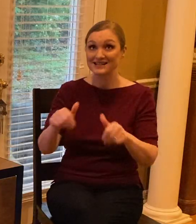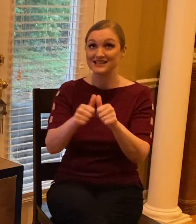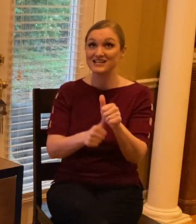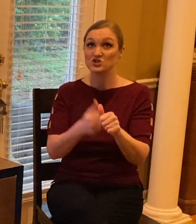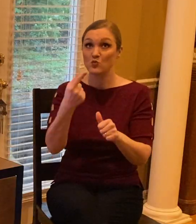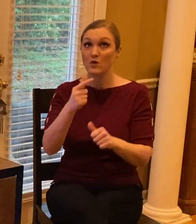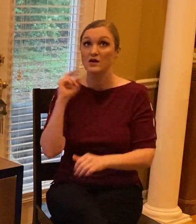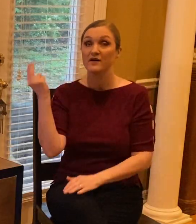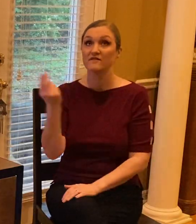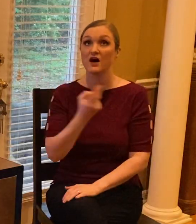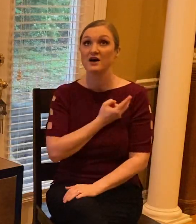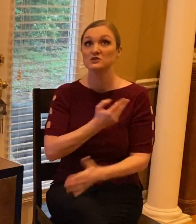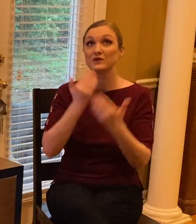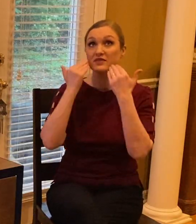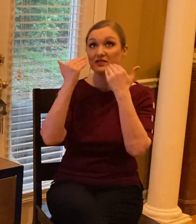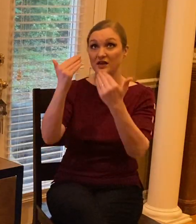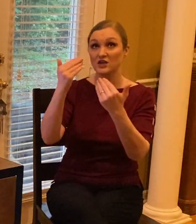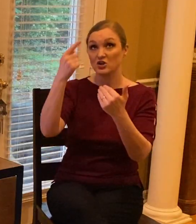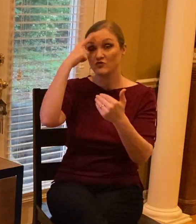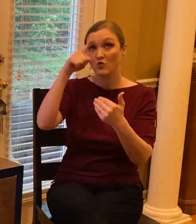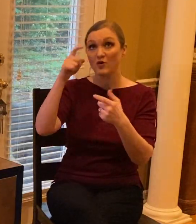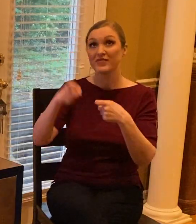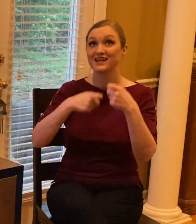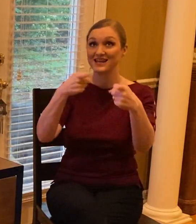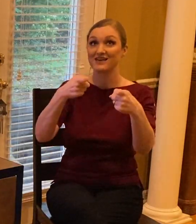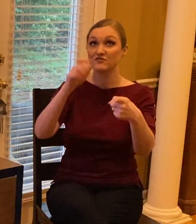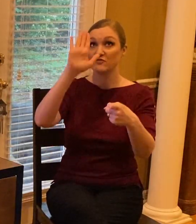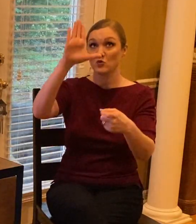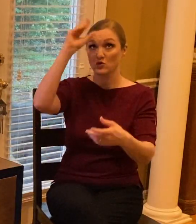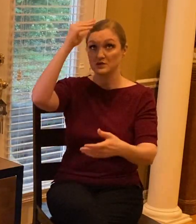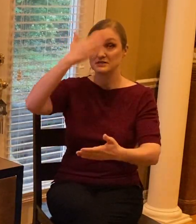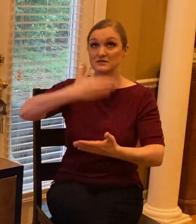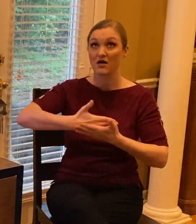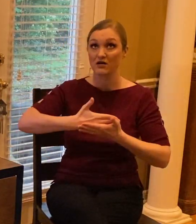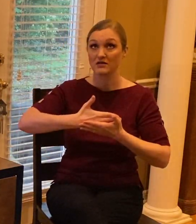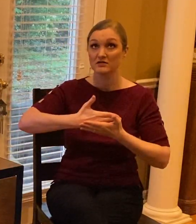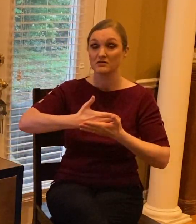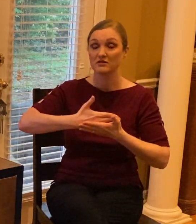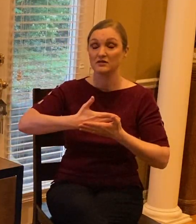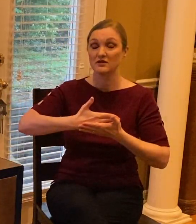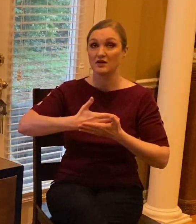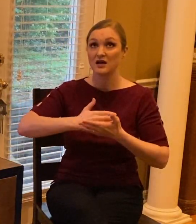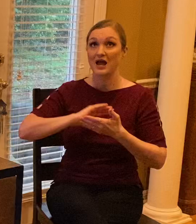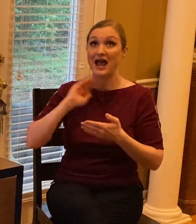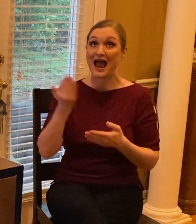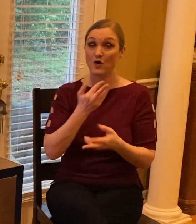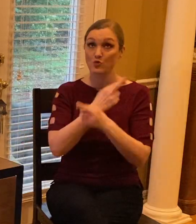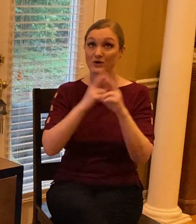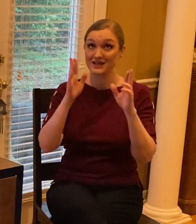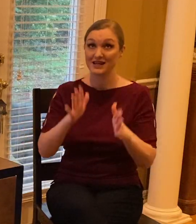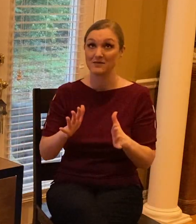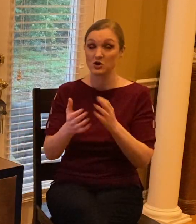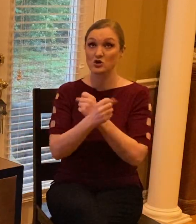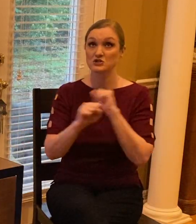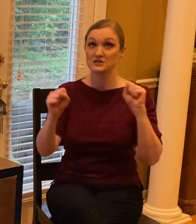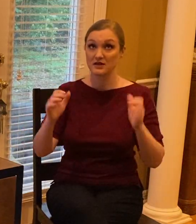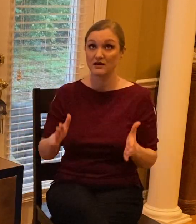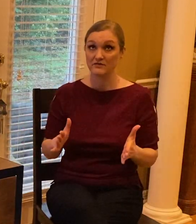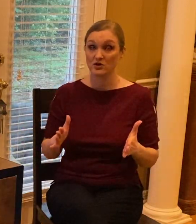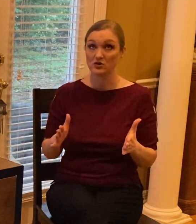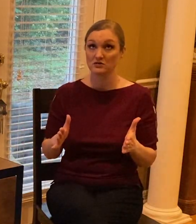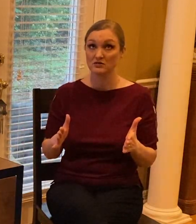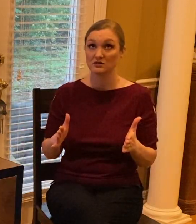us. We thank you for the gift of your Son, our Redeemer, and our Savior.